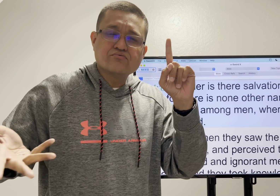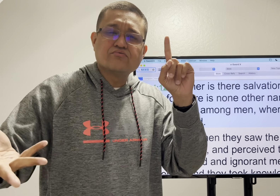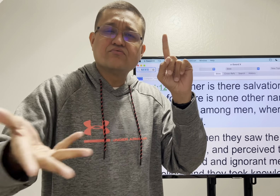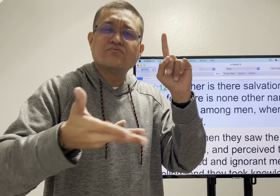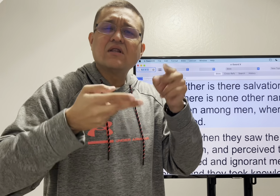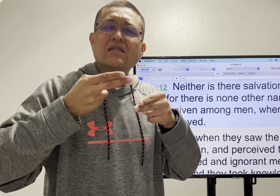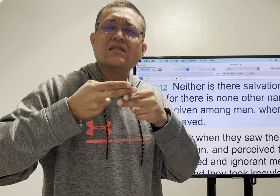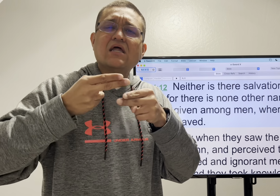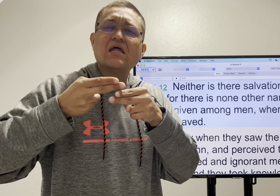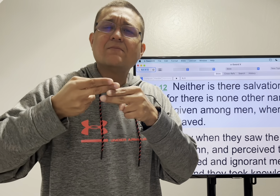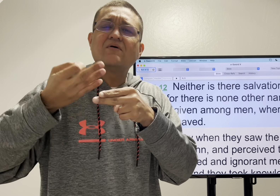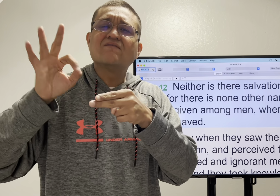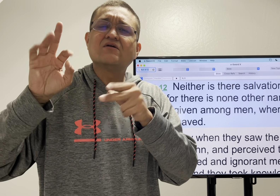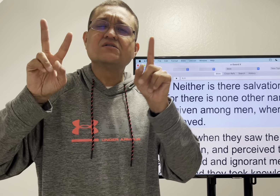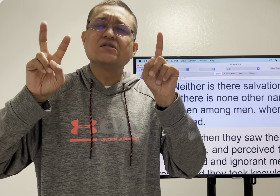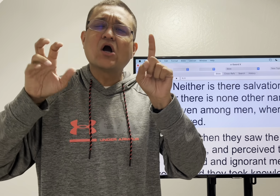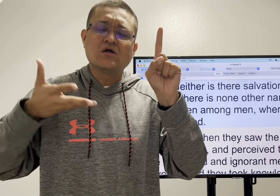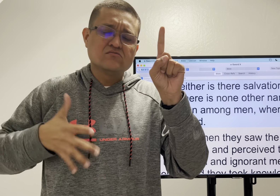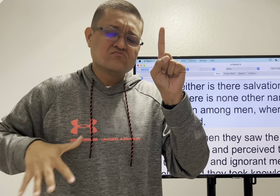Who is this talking about? It's talking about Jesus.